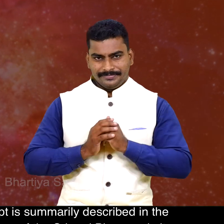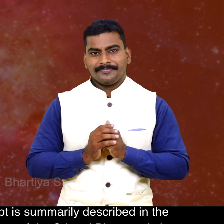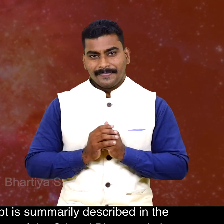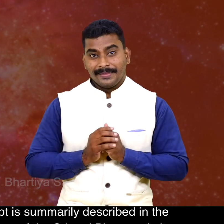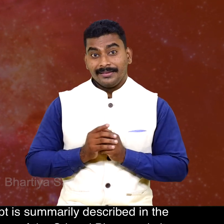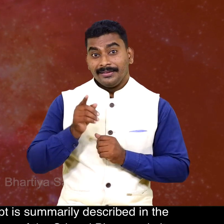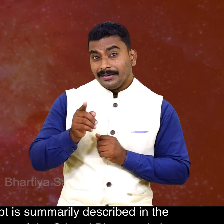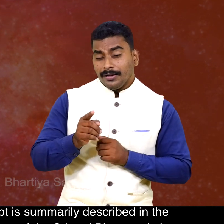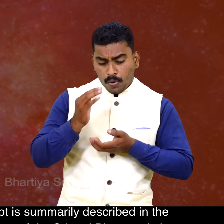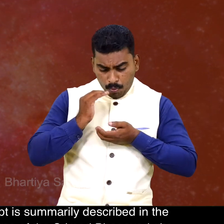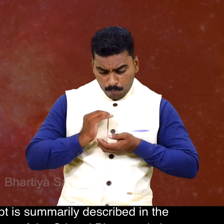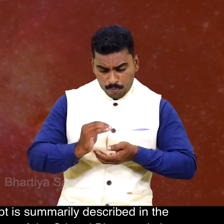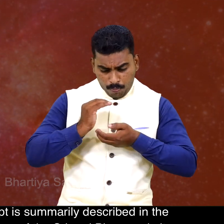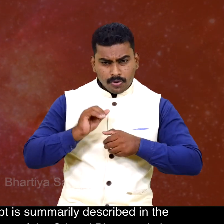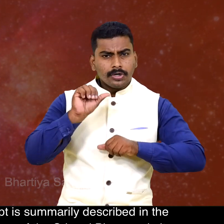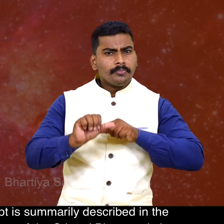the verse of Srimad Bhagavad Gita.